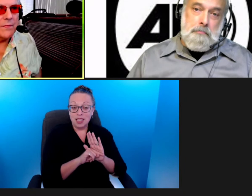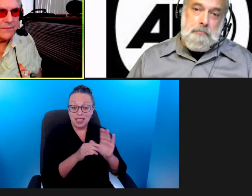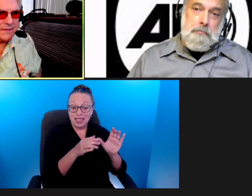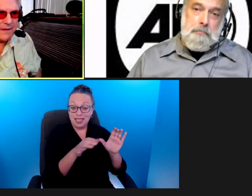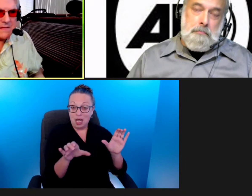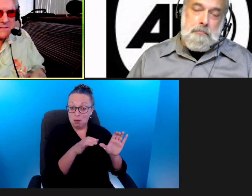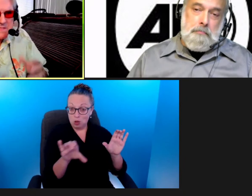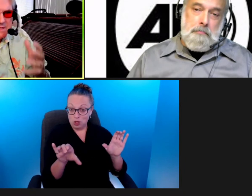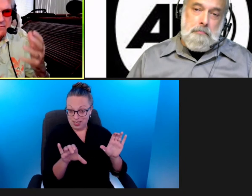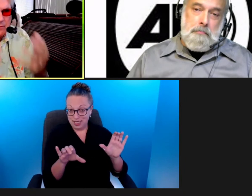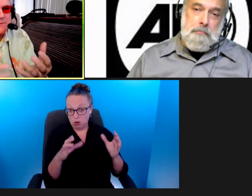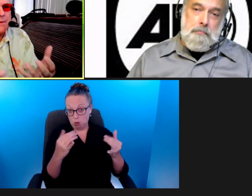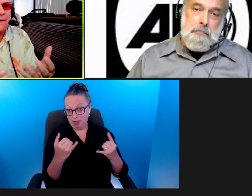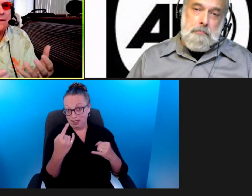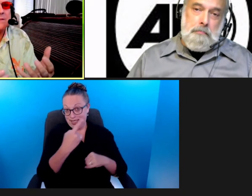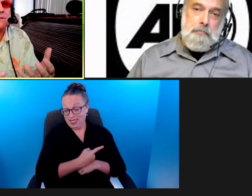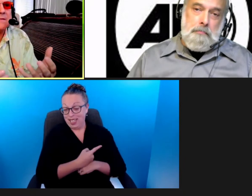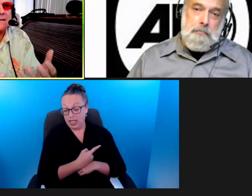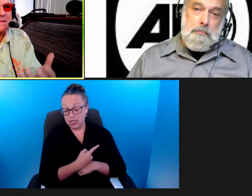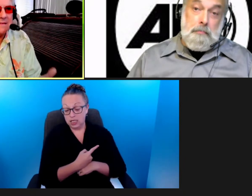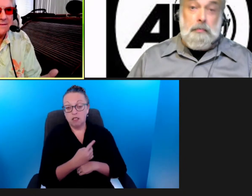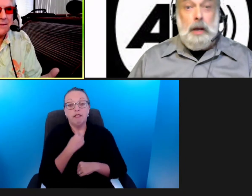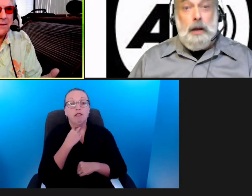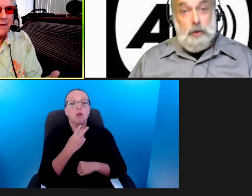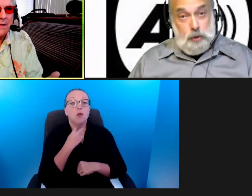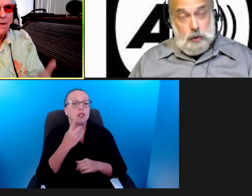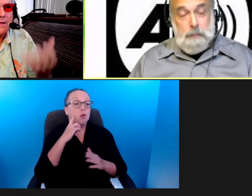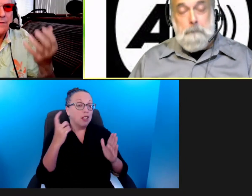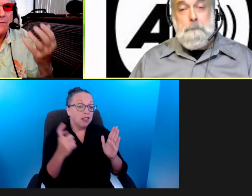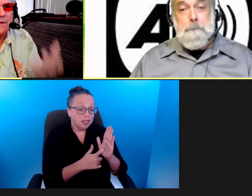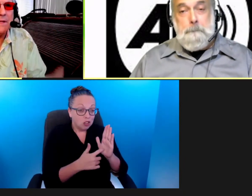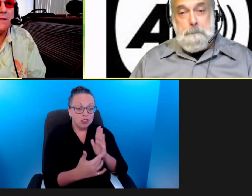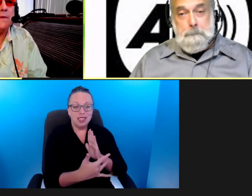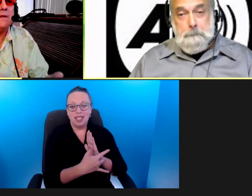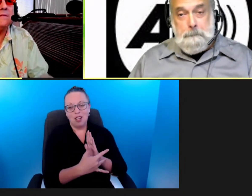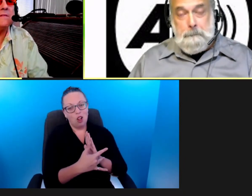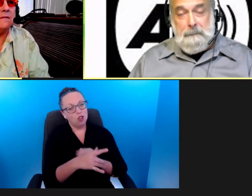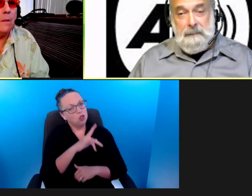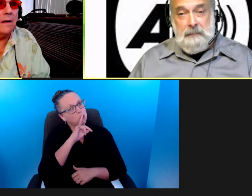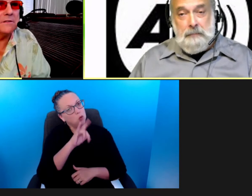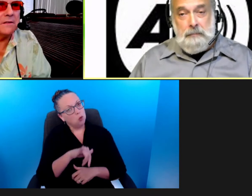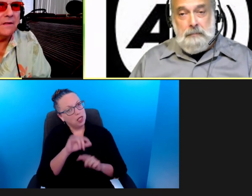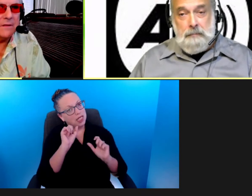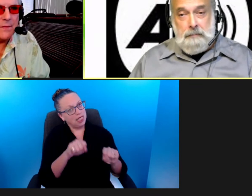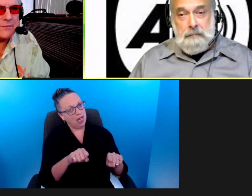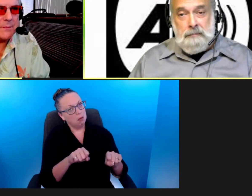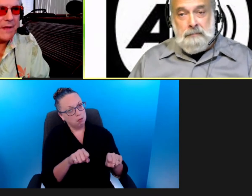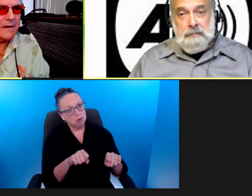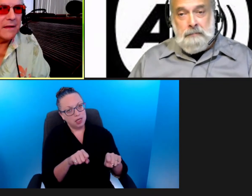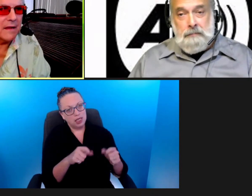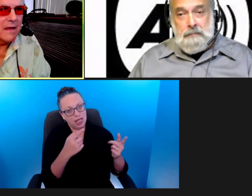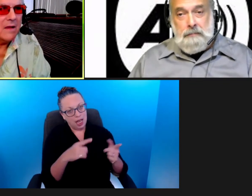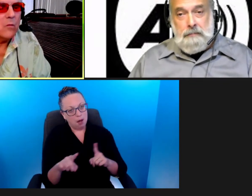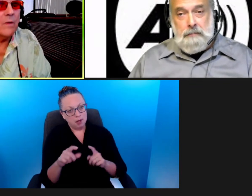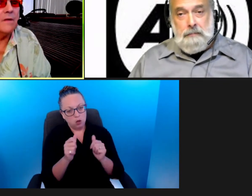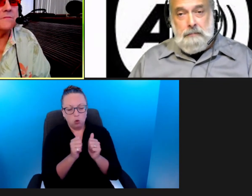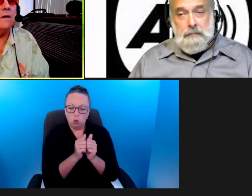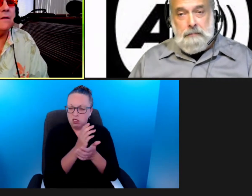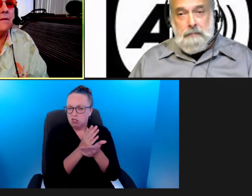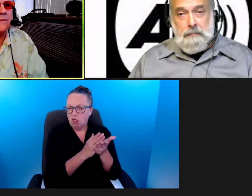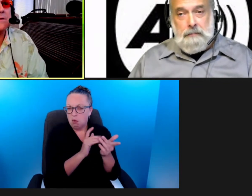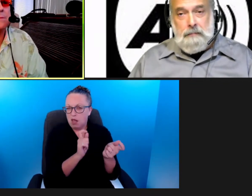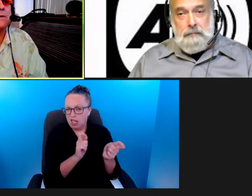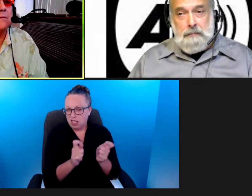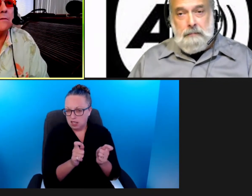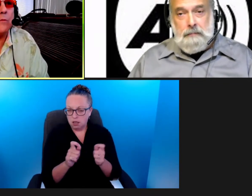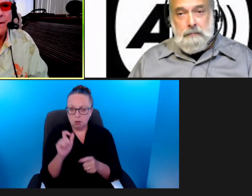captioning with today's voice recognition technology. Sure. Can really be done technologically with some editing, whereas